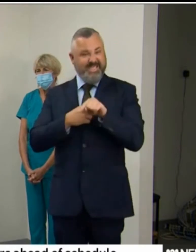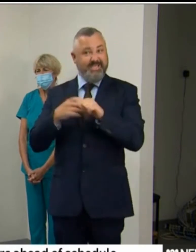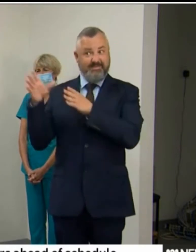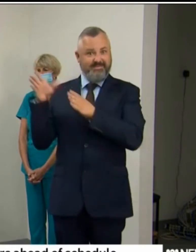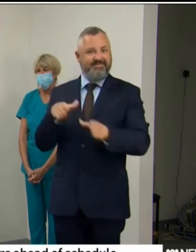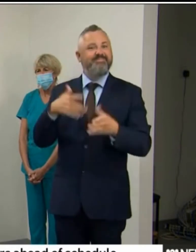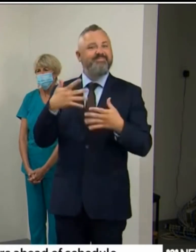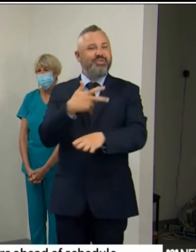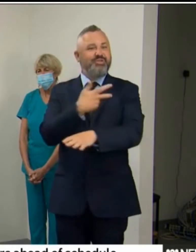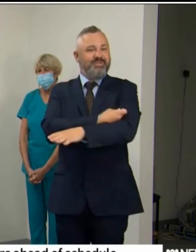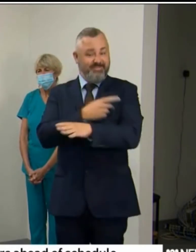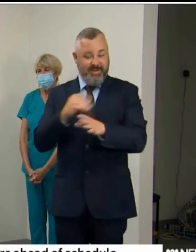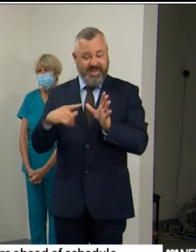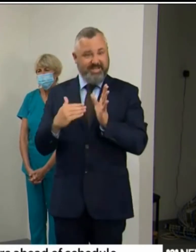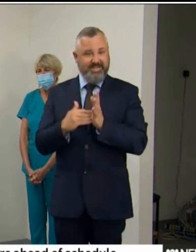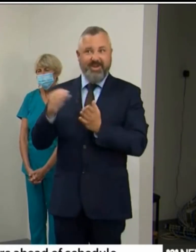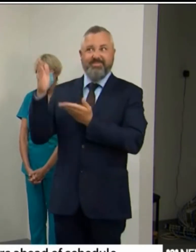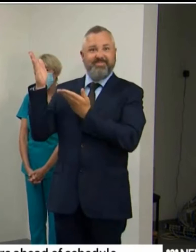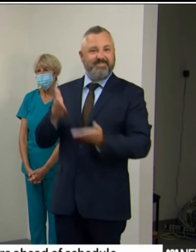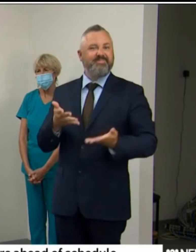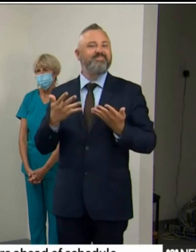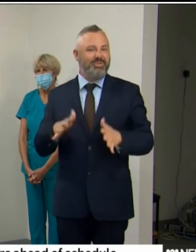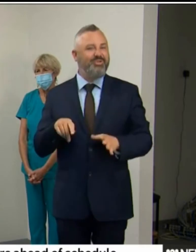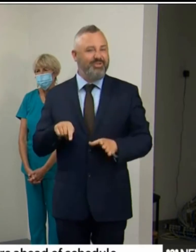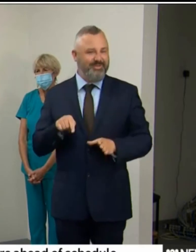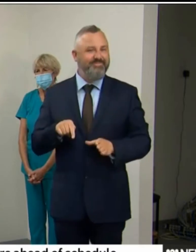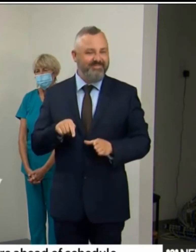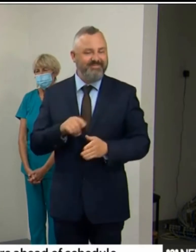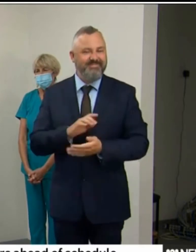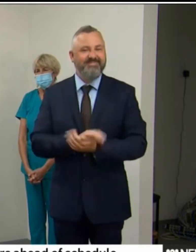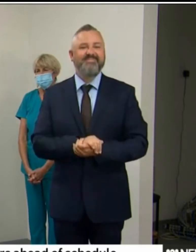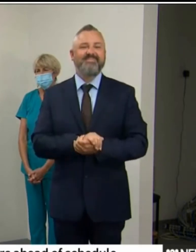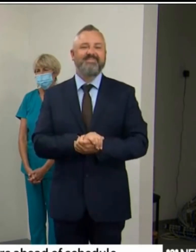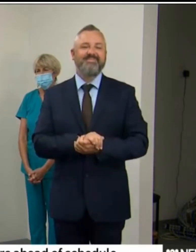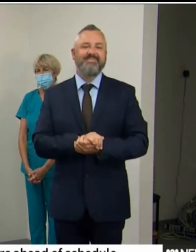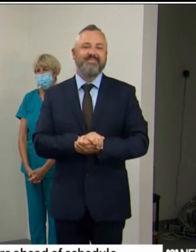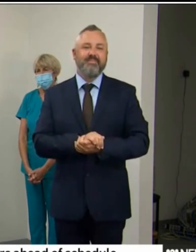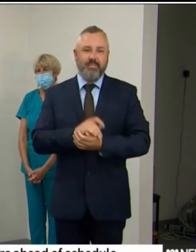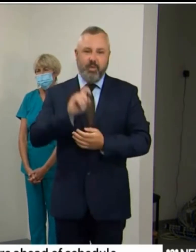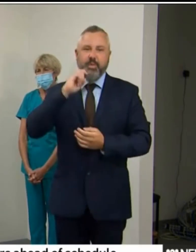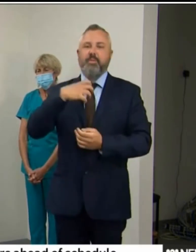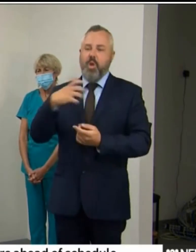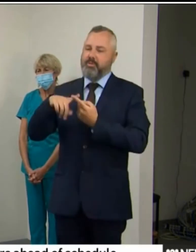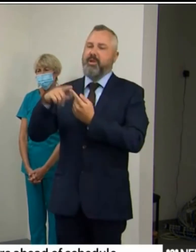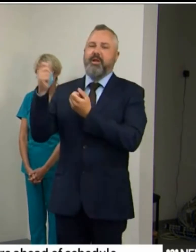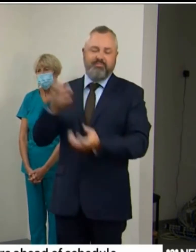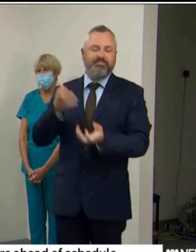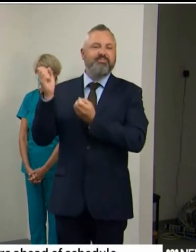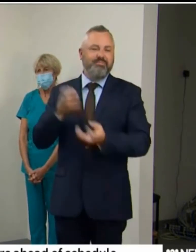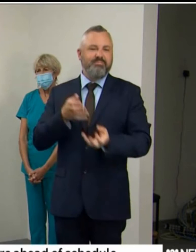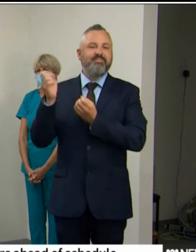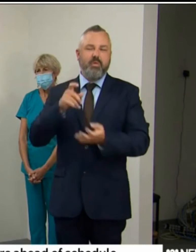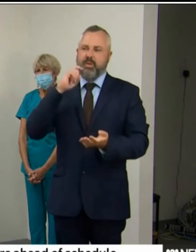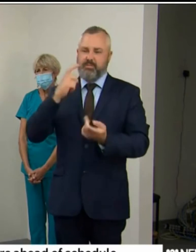with the AstraZeneca vaccine which has arrived in the country, and more will come. I'm very confident of that.